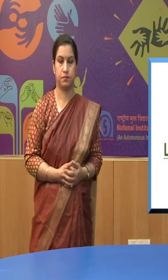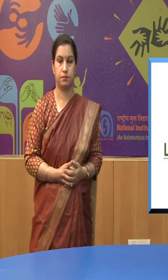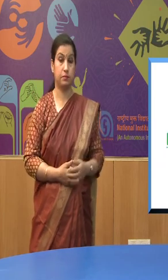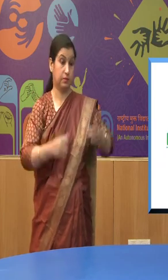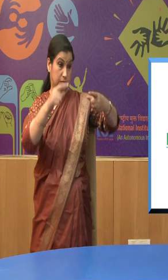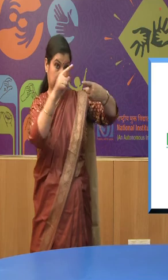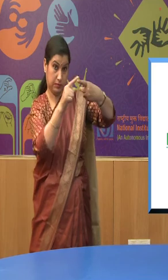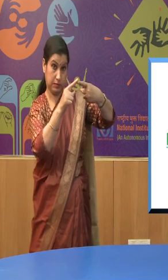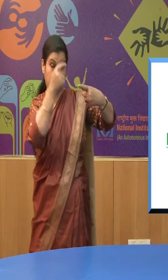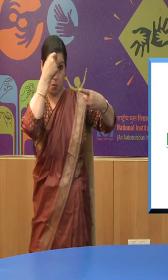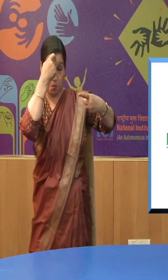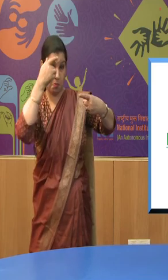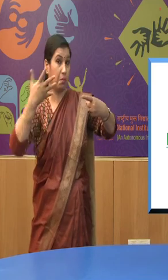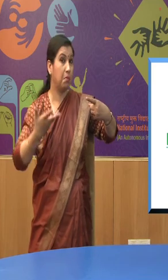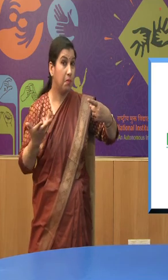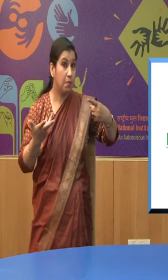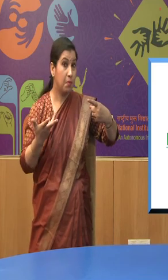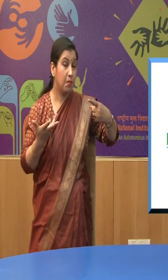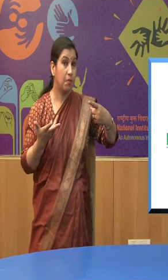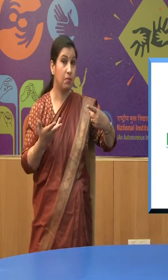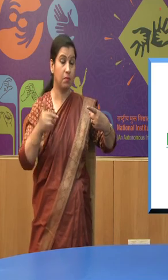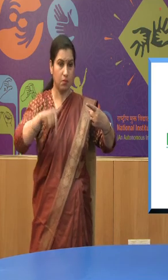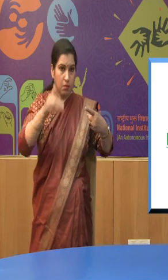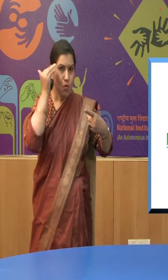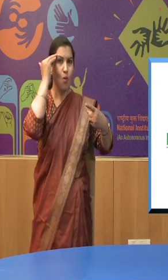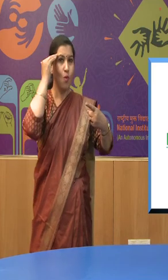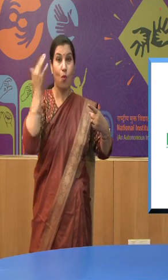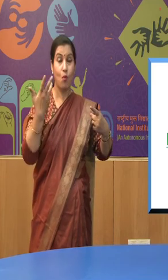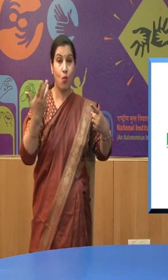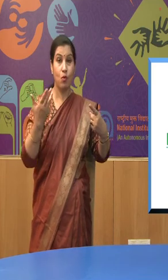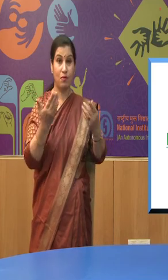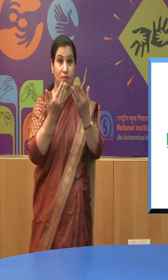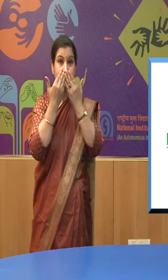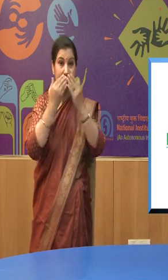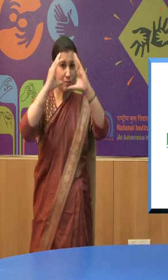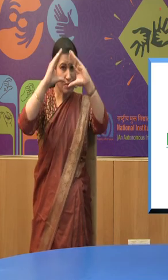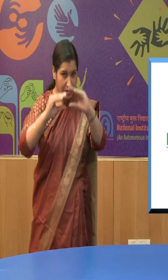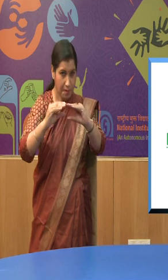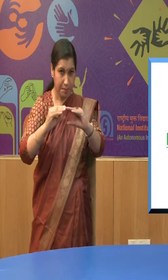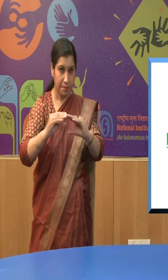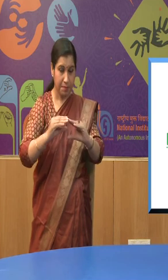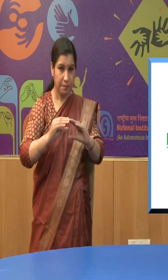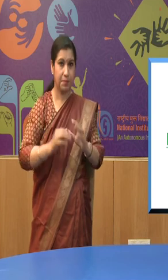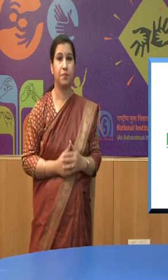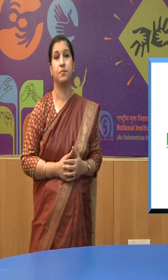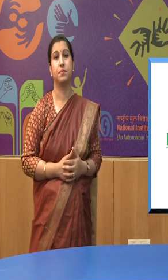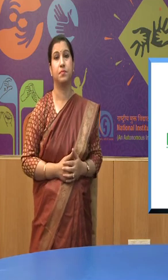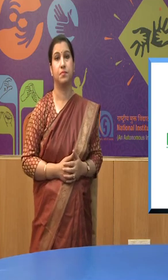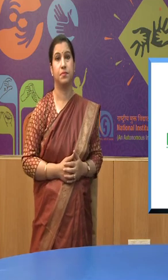The first problem which we came to know was lack of education.